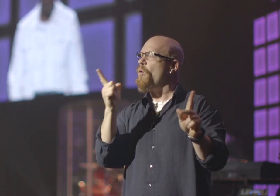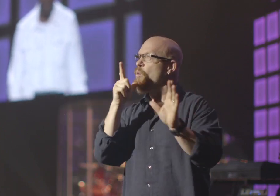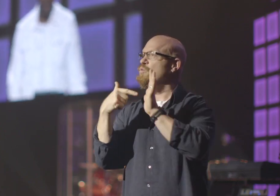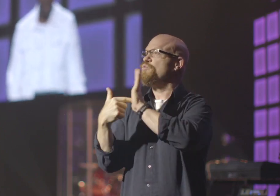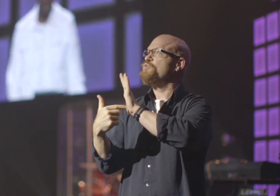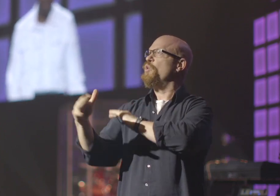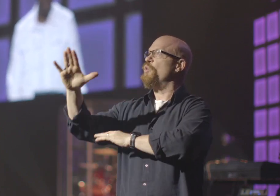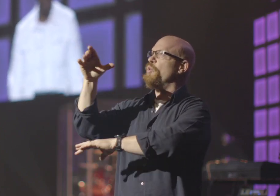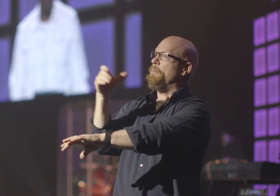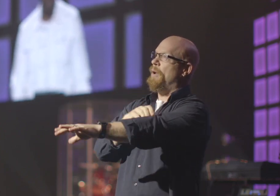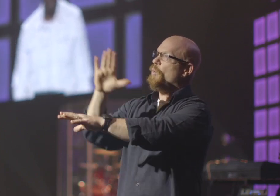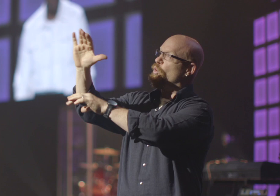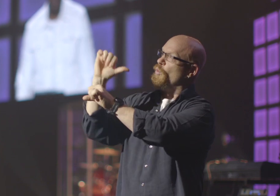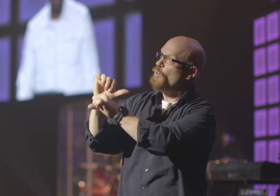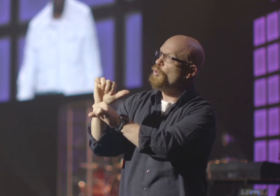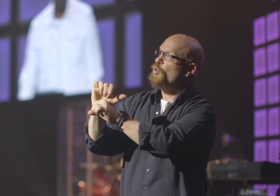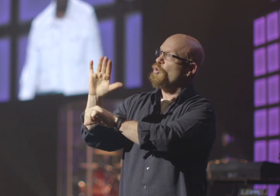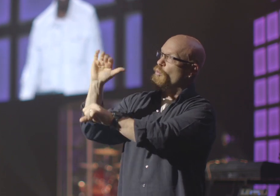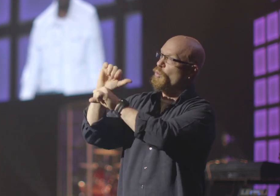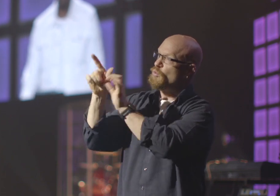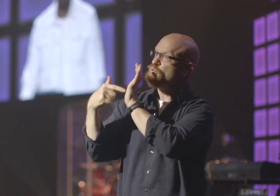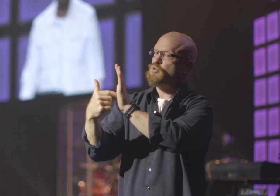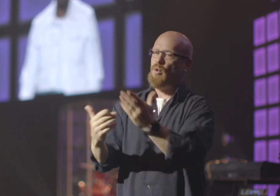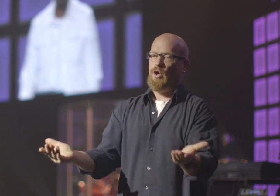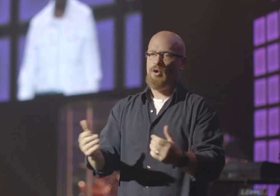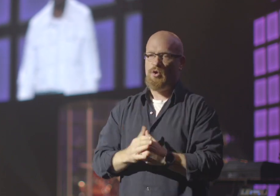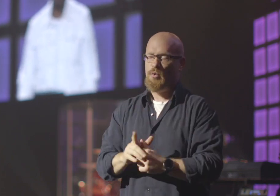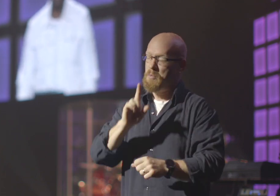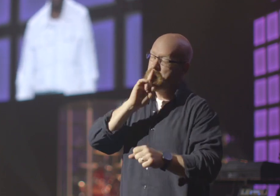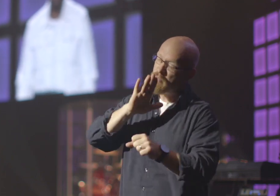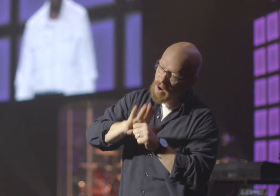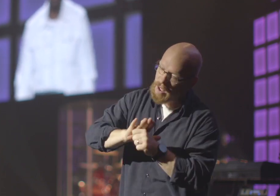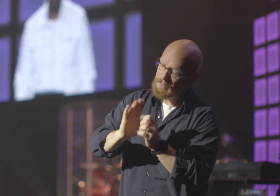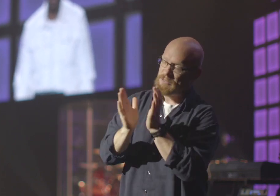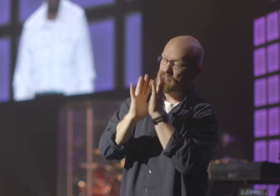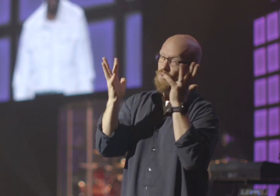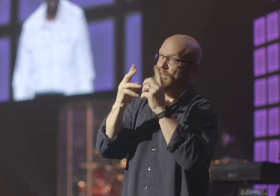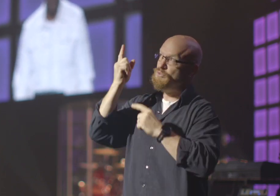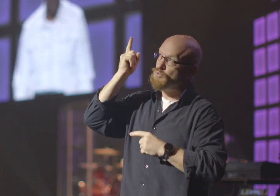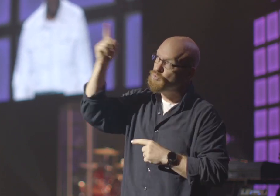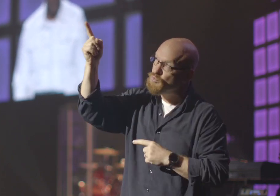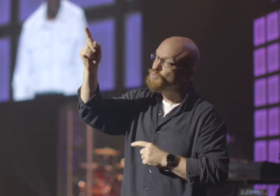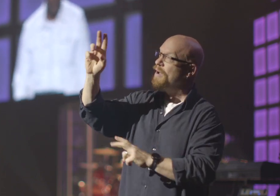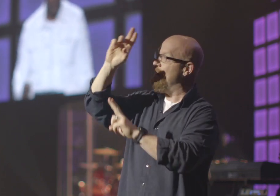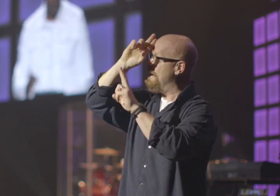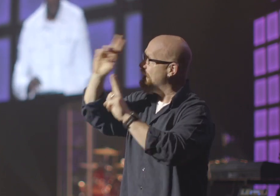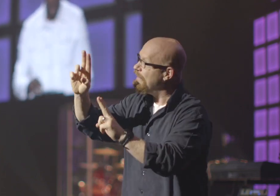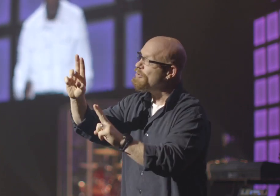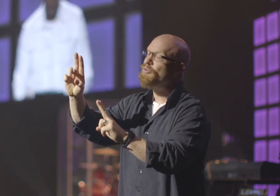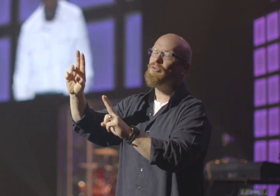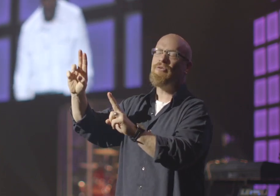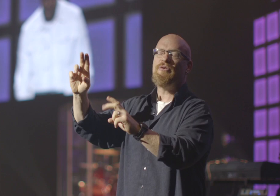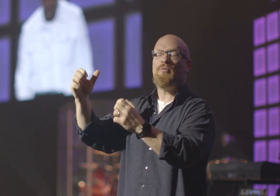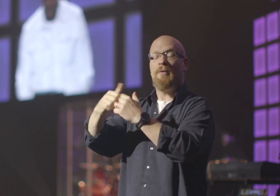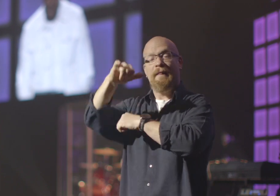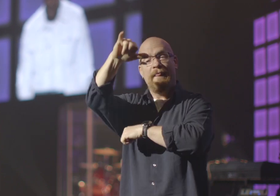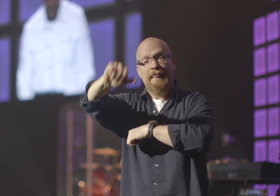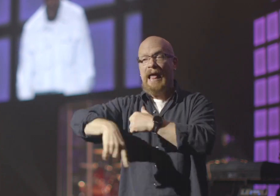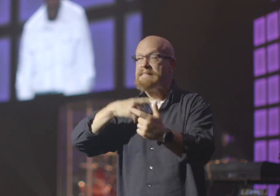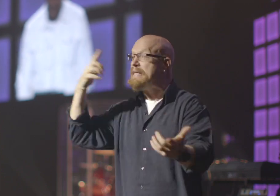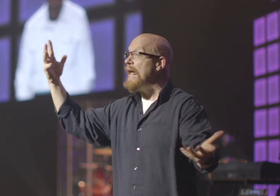and all that will be revealed. We promise, sir, to give you the praise, the glory, and all the honor. And everybody agree with that prayer.